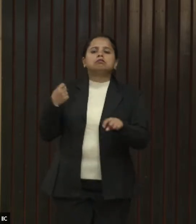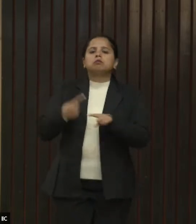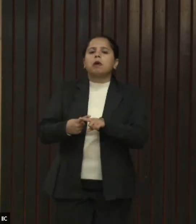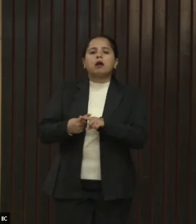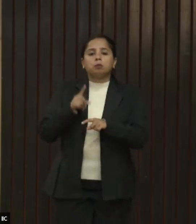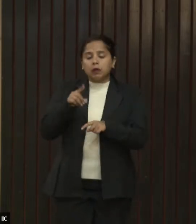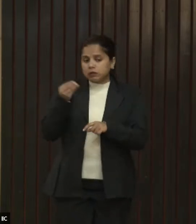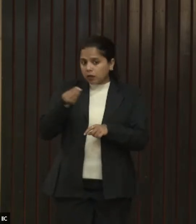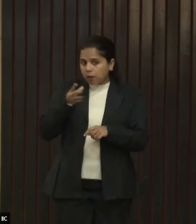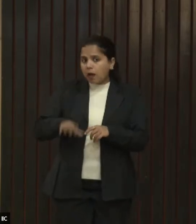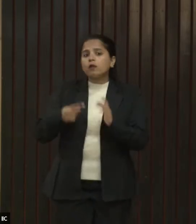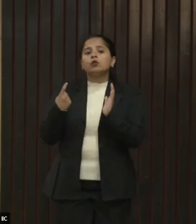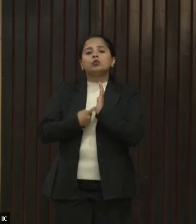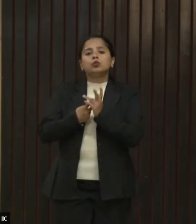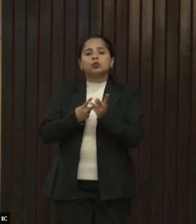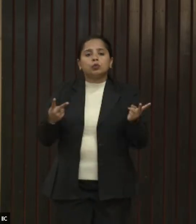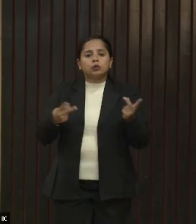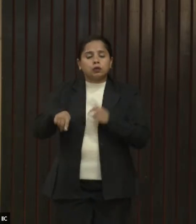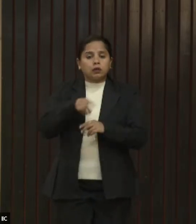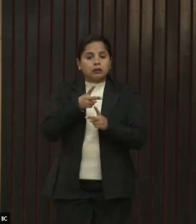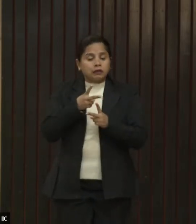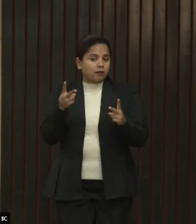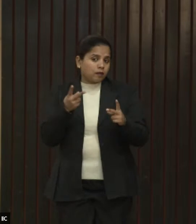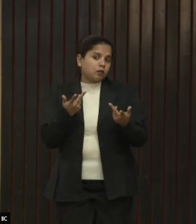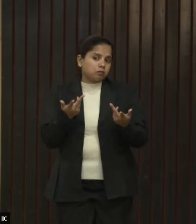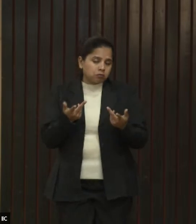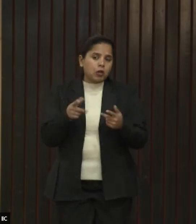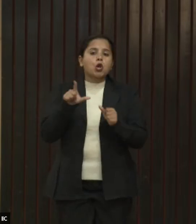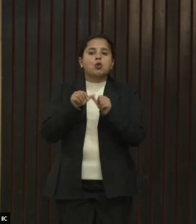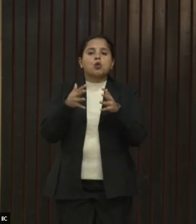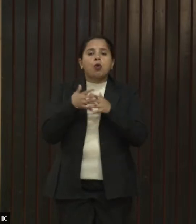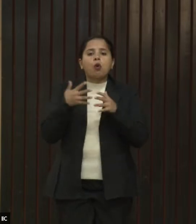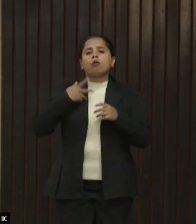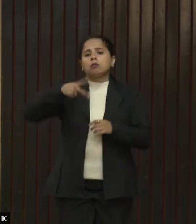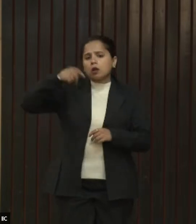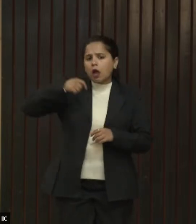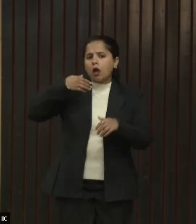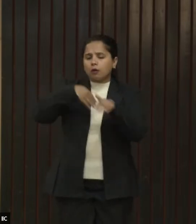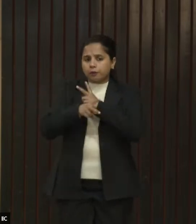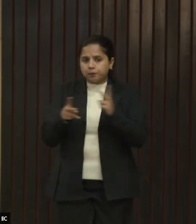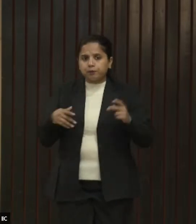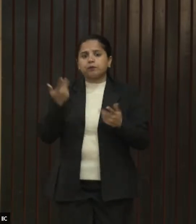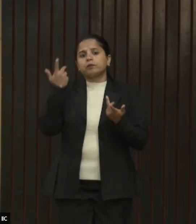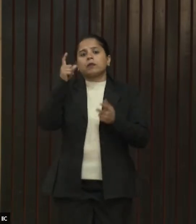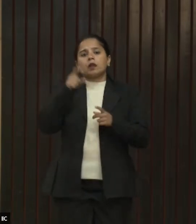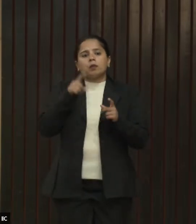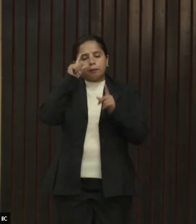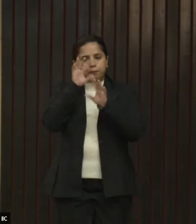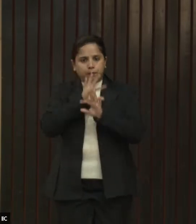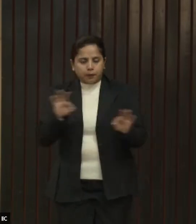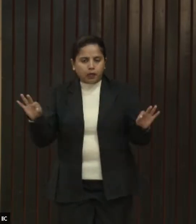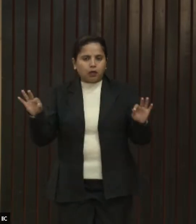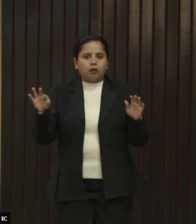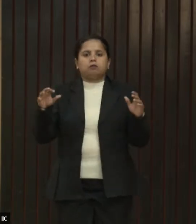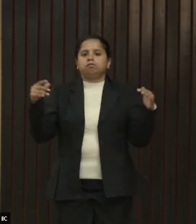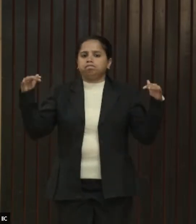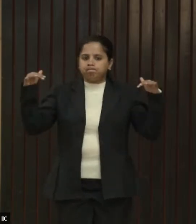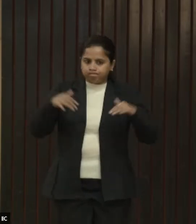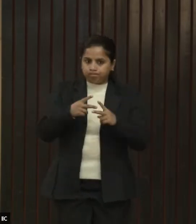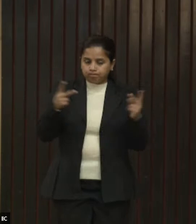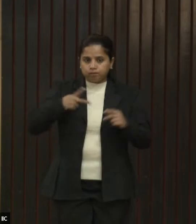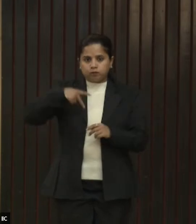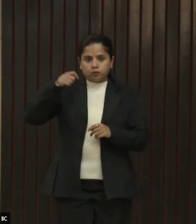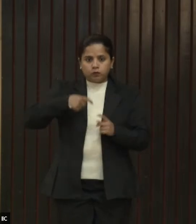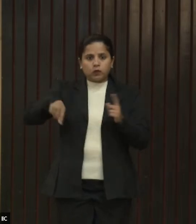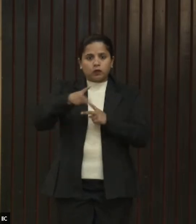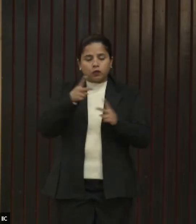provisions in the penal statutes, like the prohibition on assembling peacefully, the prohibition on